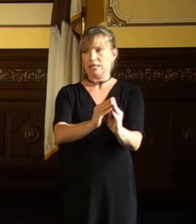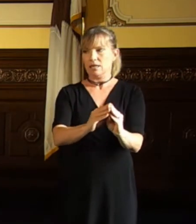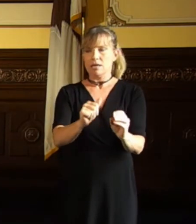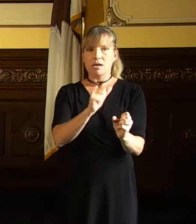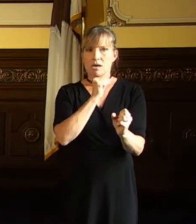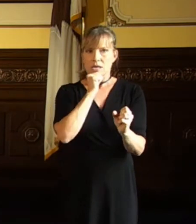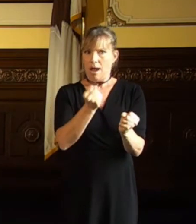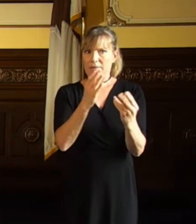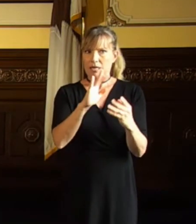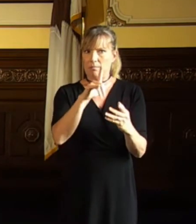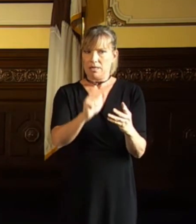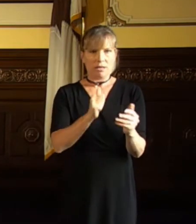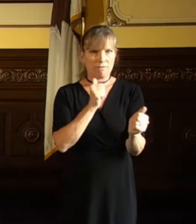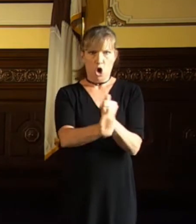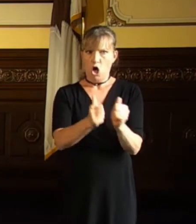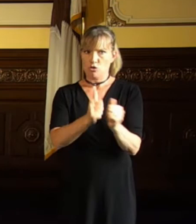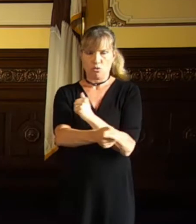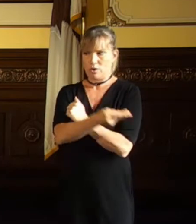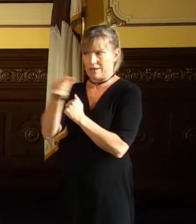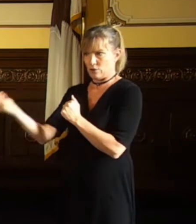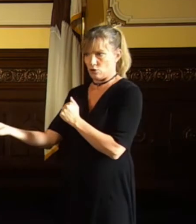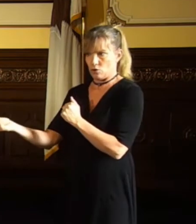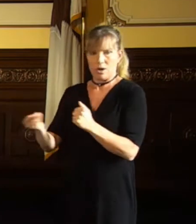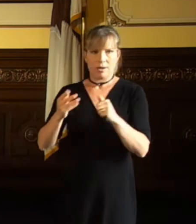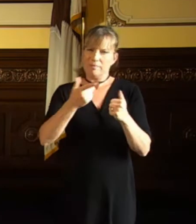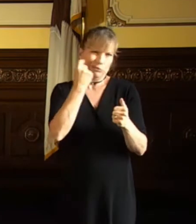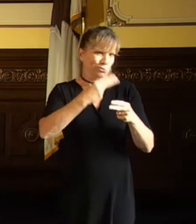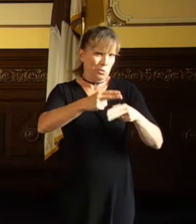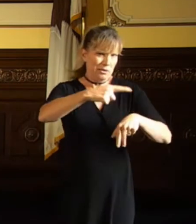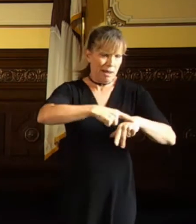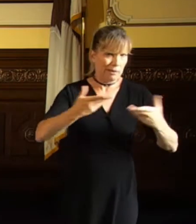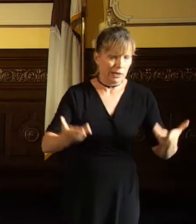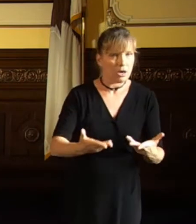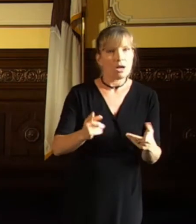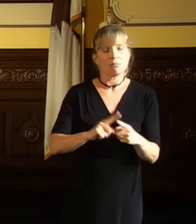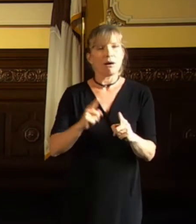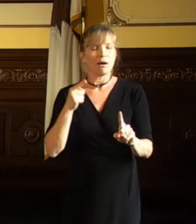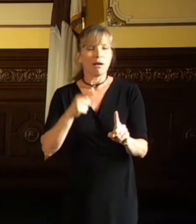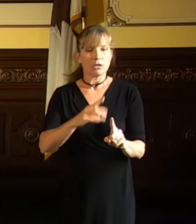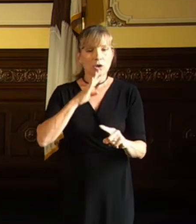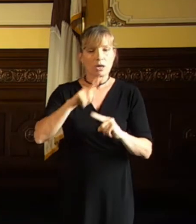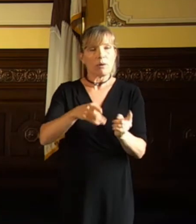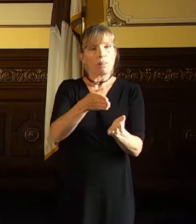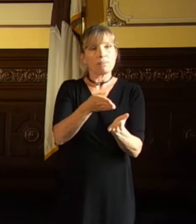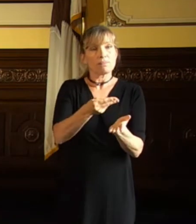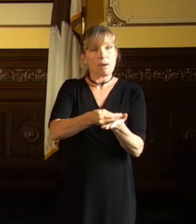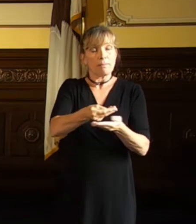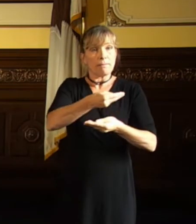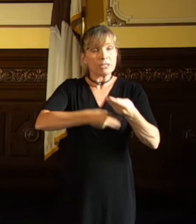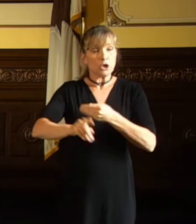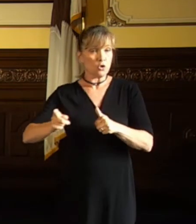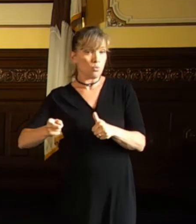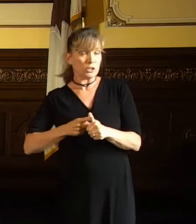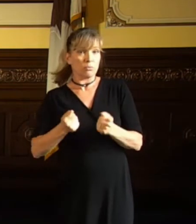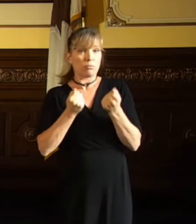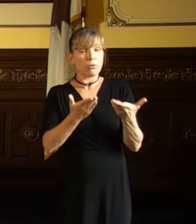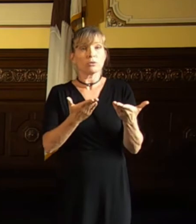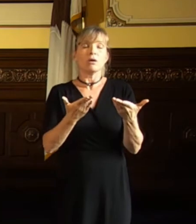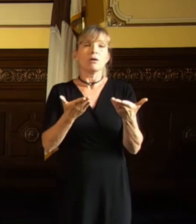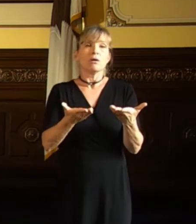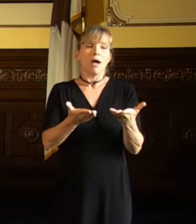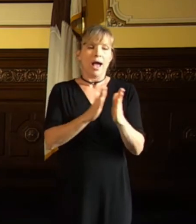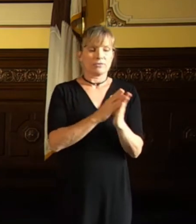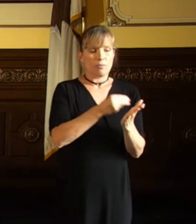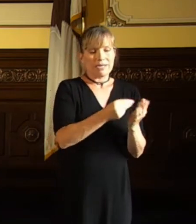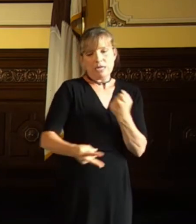many bills have gone through to you just yet in this short period. So when it comes to the budget, your original proposal called for putting money in